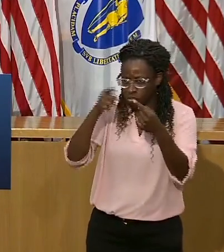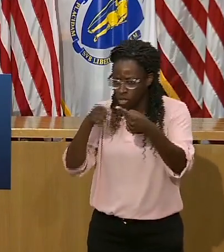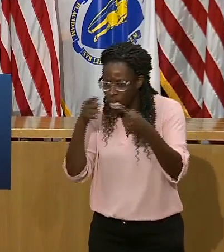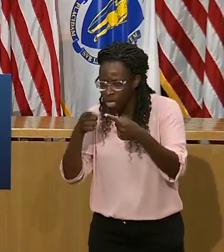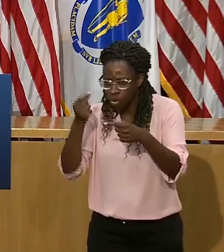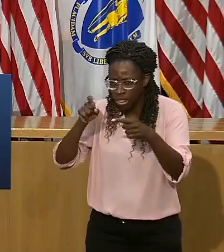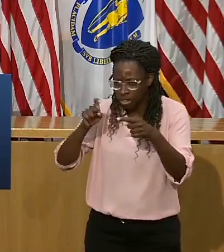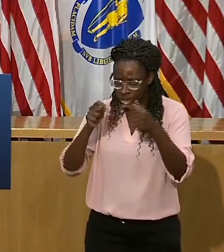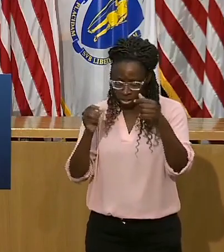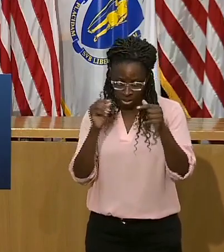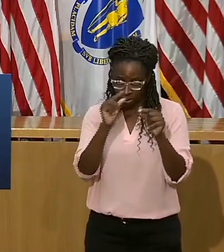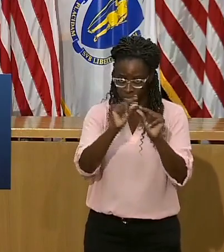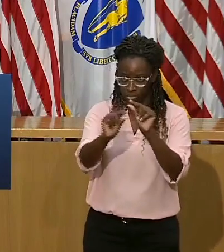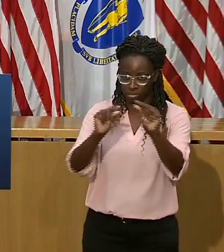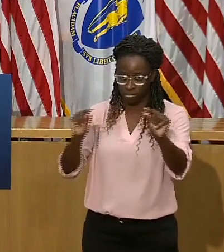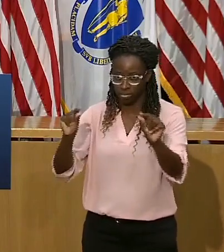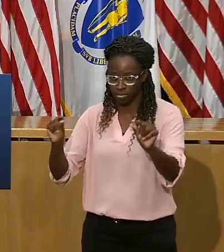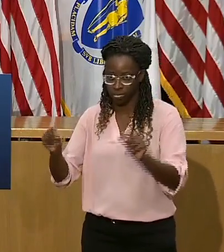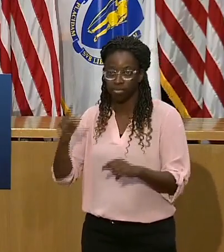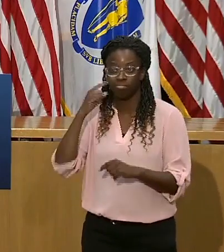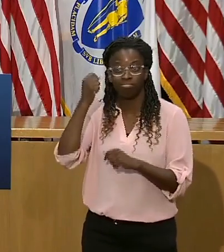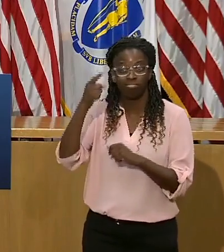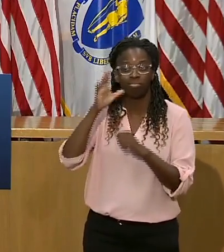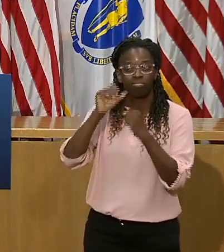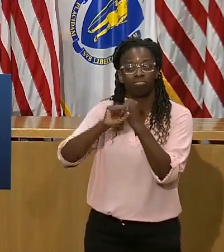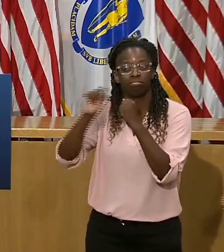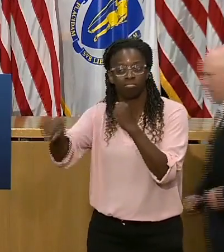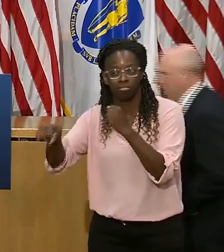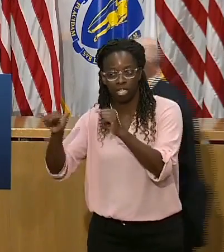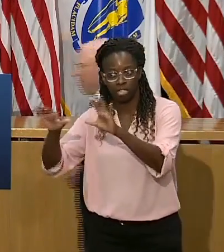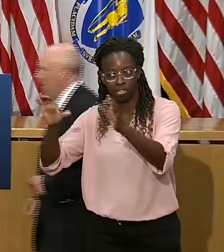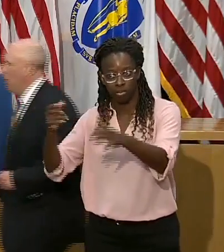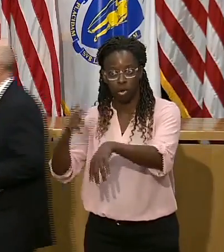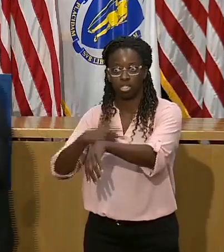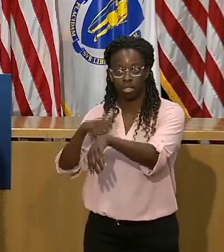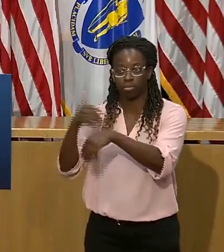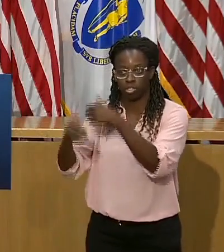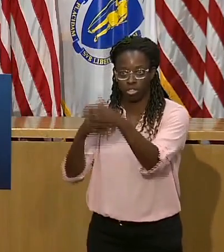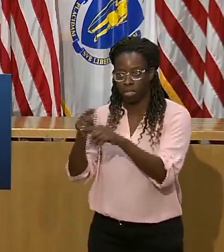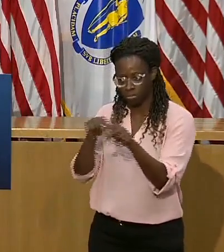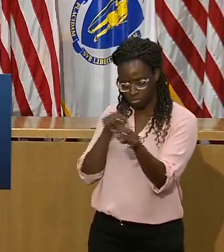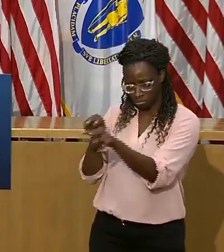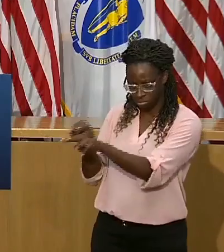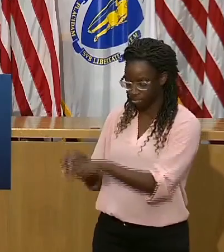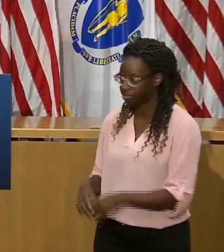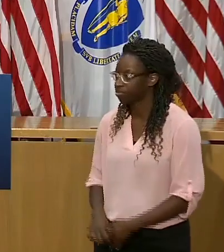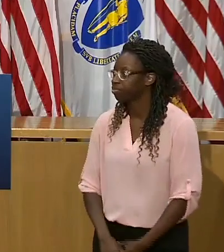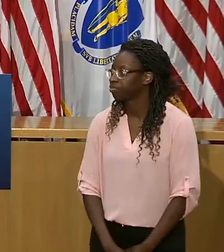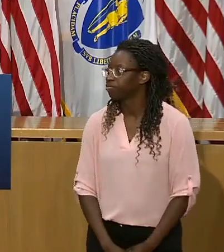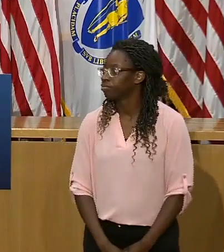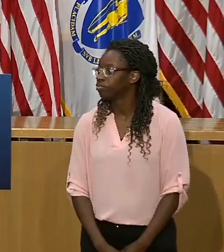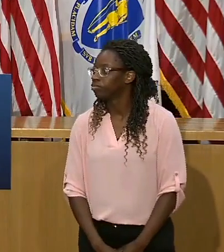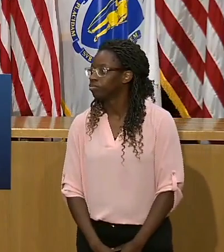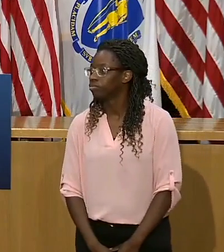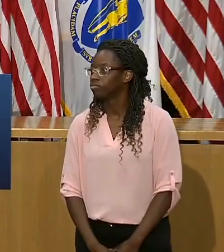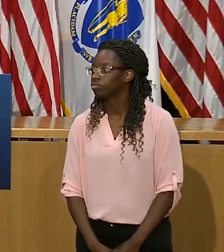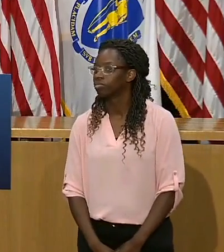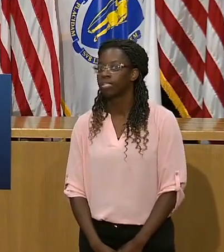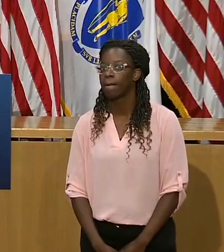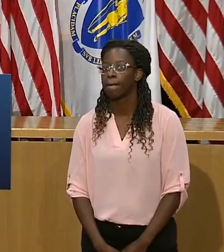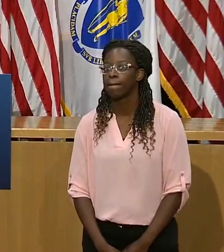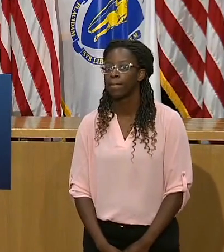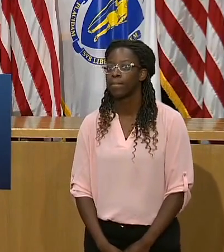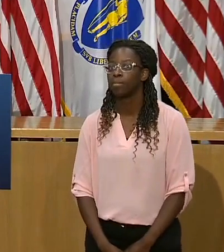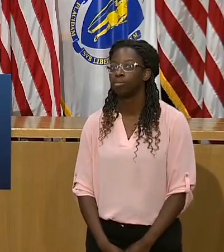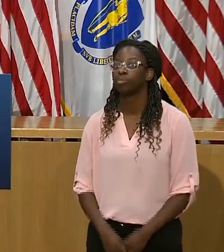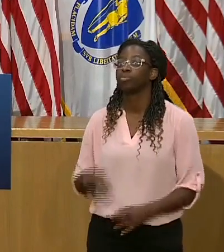to where they are. Yeah. You didn't like your last answer, Mike? No, I didn't, but companies have 3 weeks to apply.